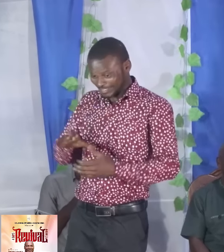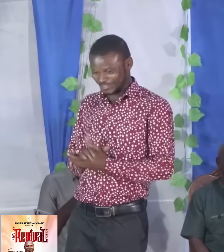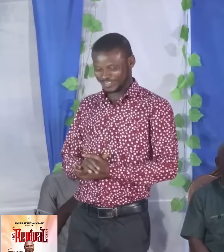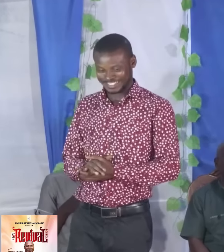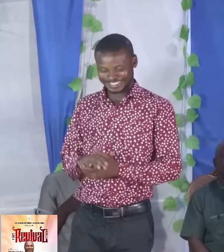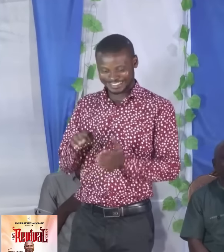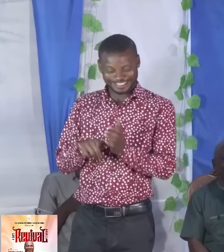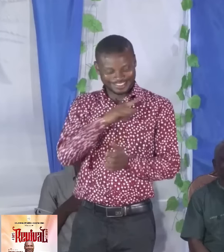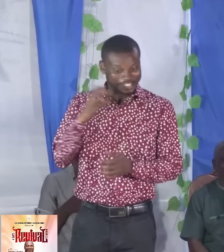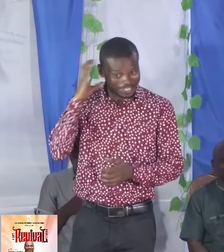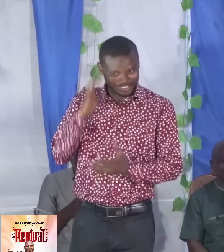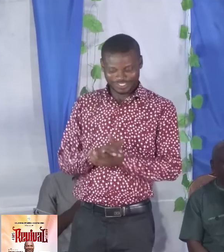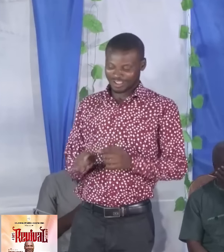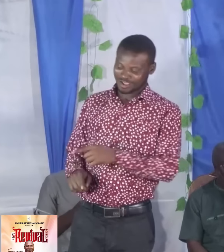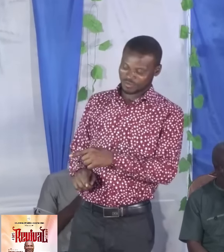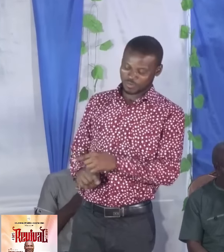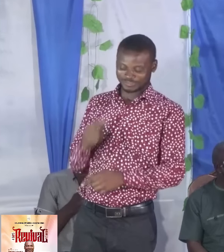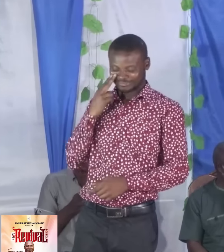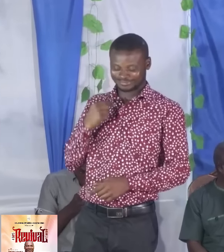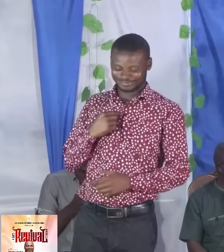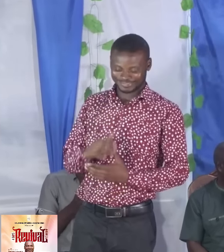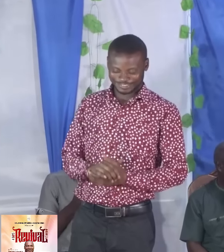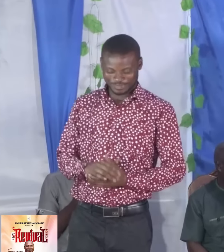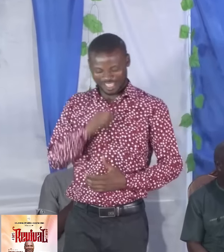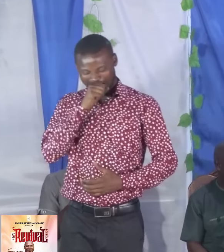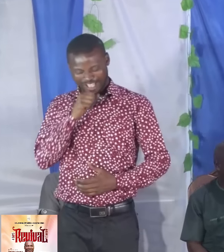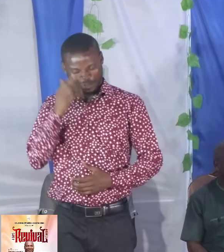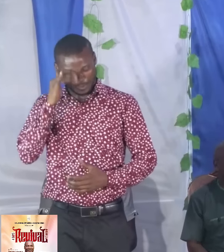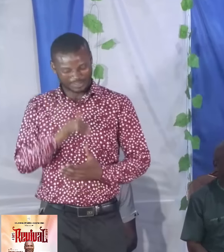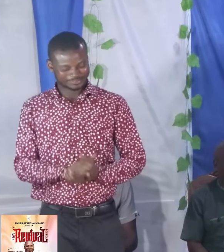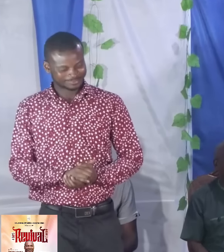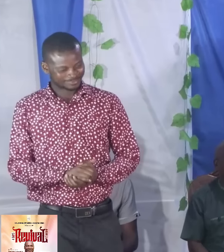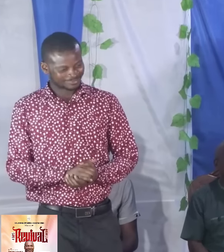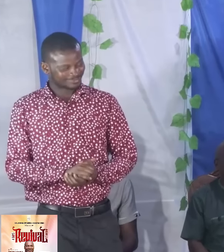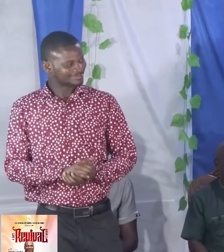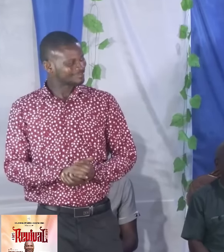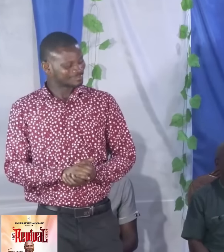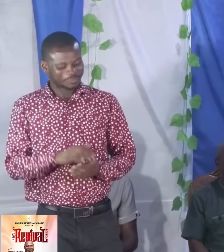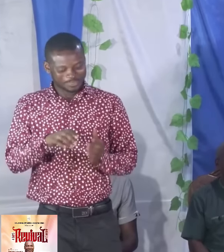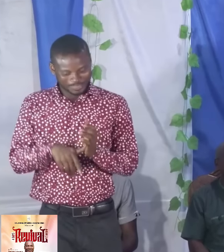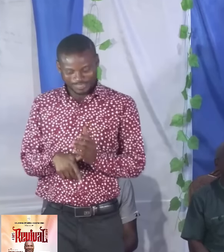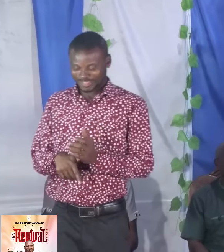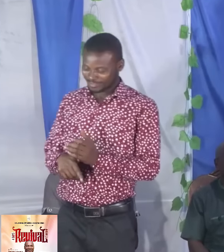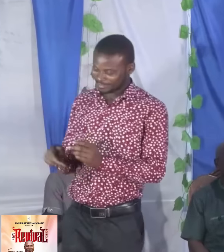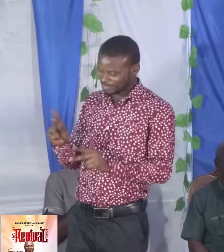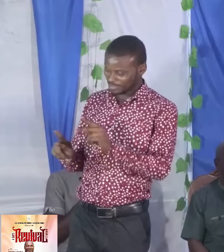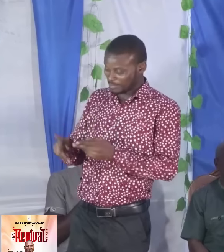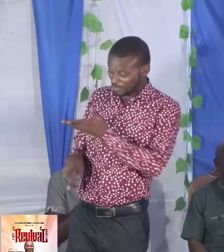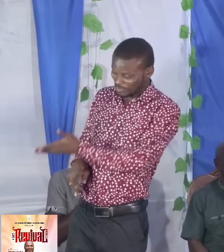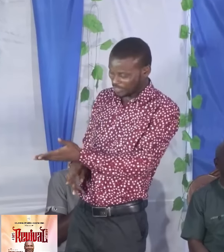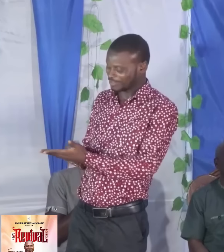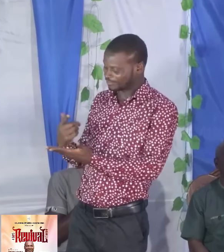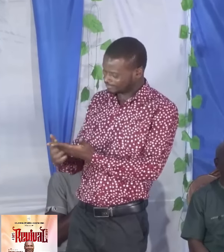hume akwa ne hume na wa sha se se wa consider me otakura de Obuasi on minimum